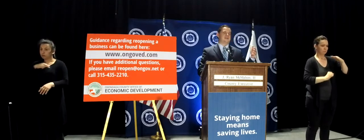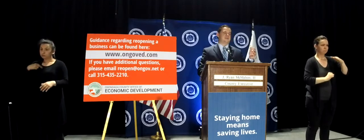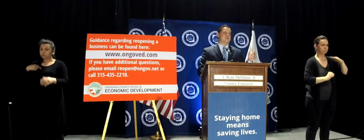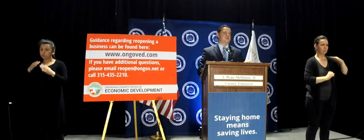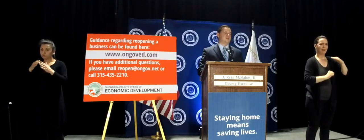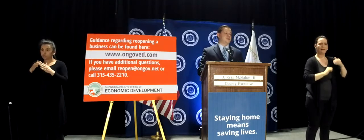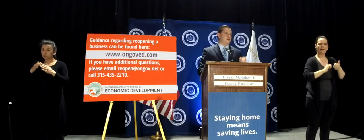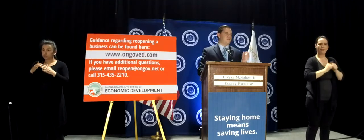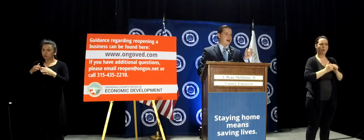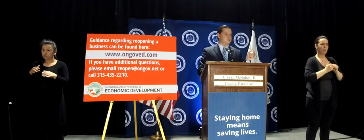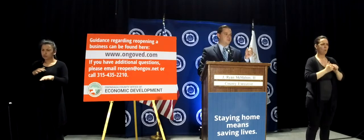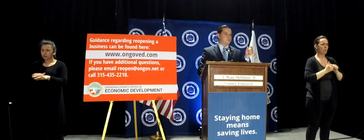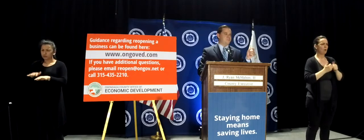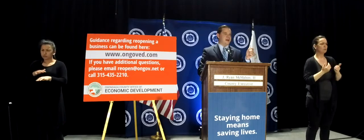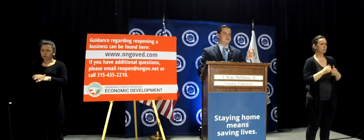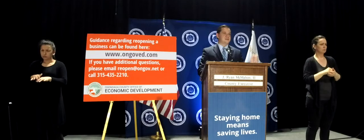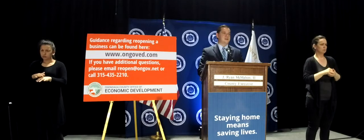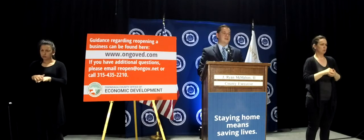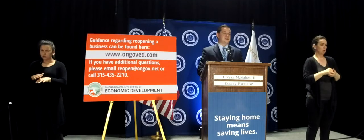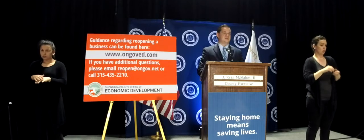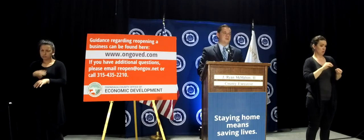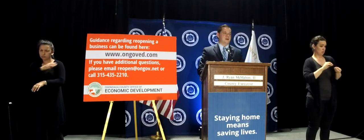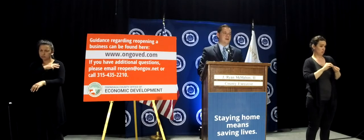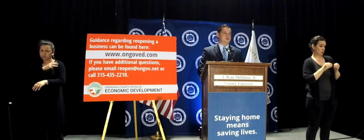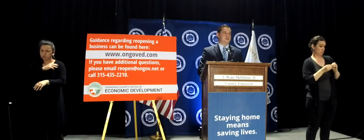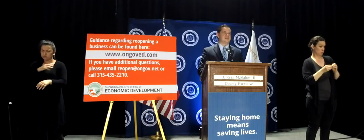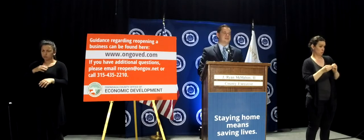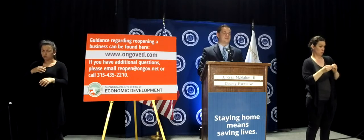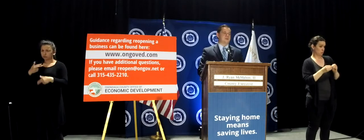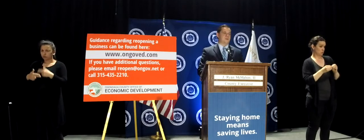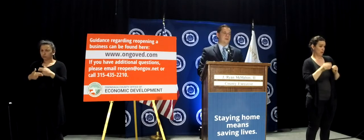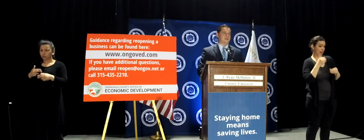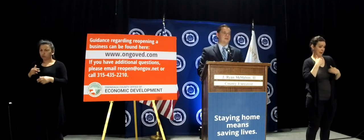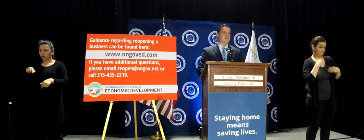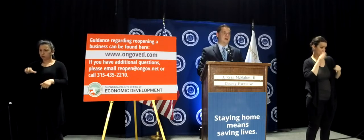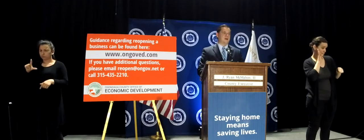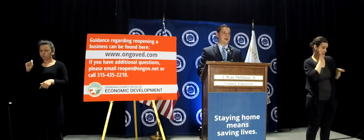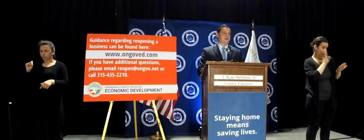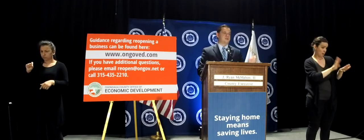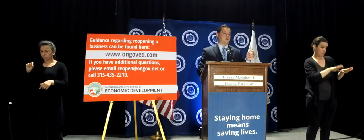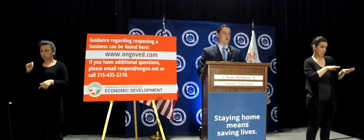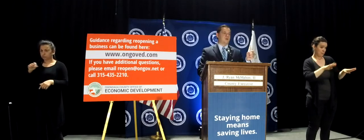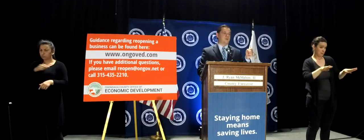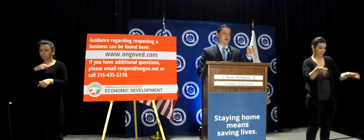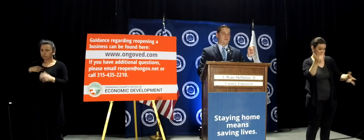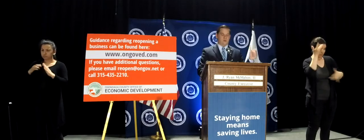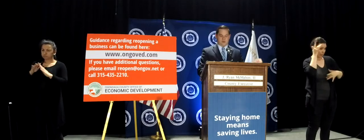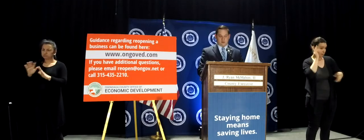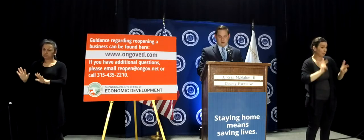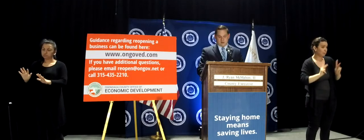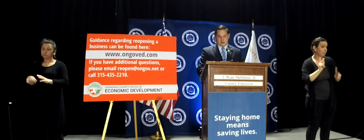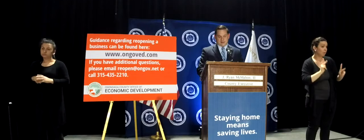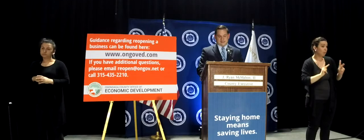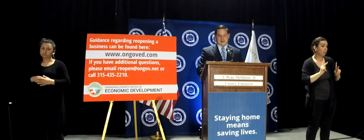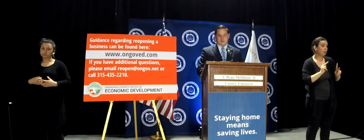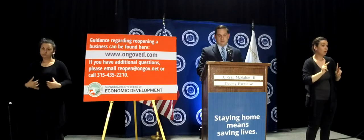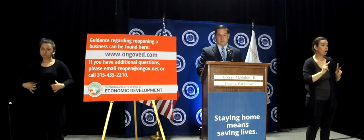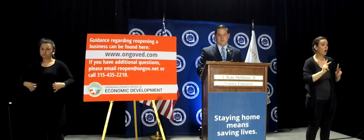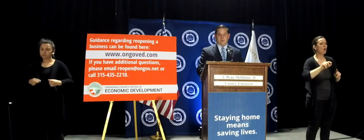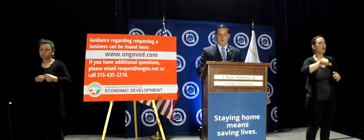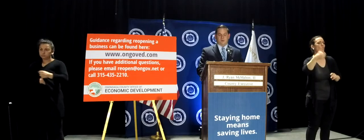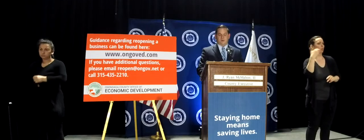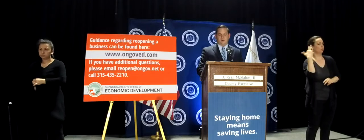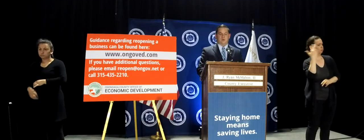track this, is to make sure there's enough hospital beds to treat sick people and get them better, not just for COVID, but everyone.